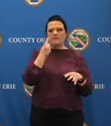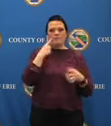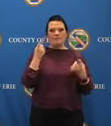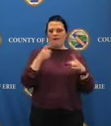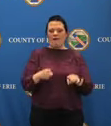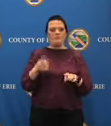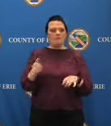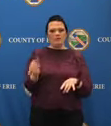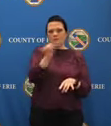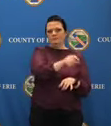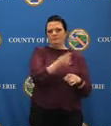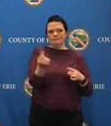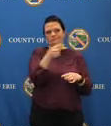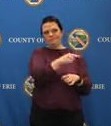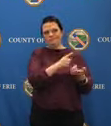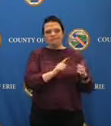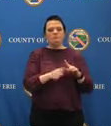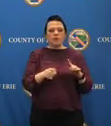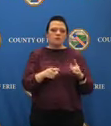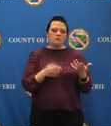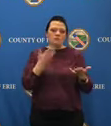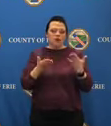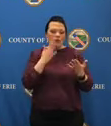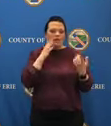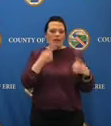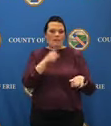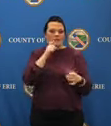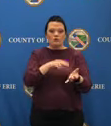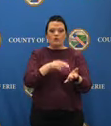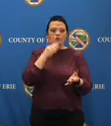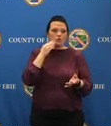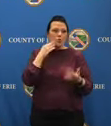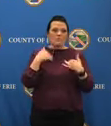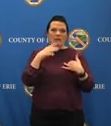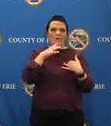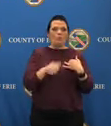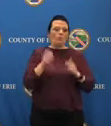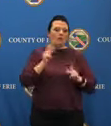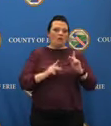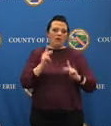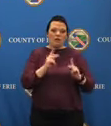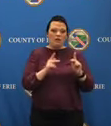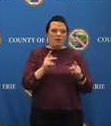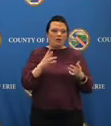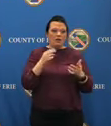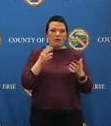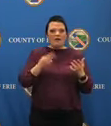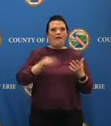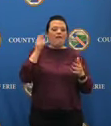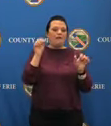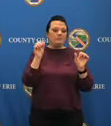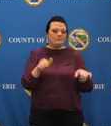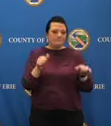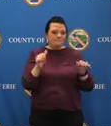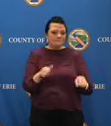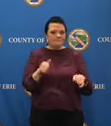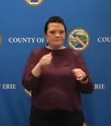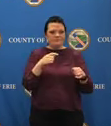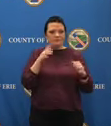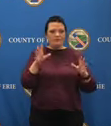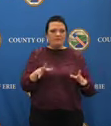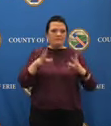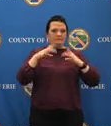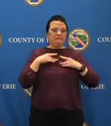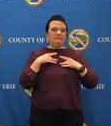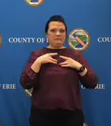elsewhere, but we know it may happen just because nursing homes have elderly people and they have a higher propensity of contracting